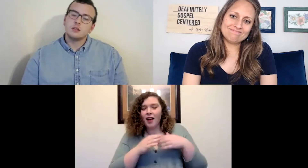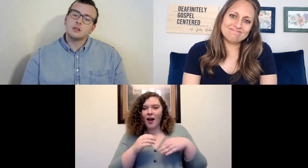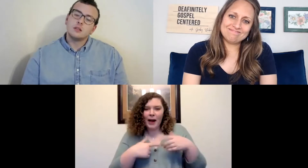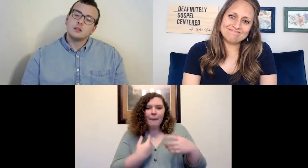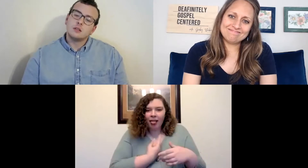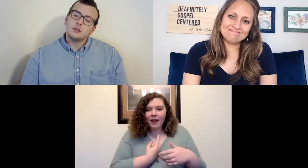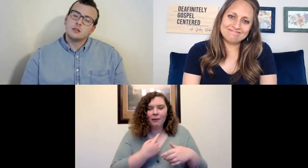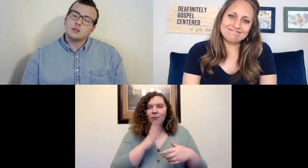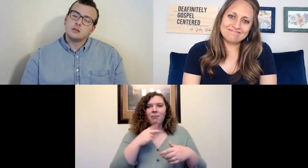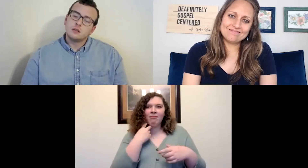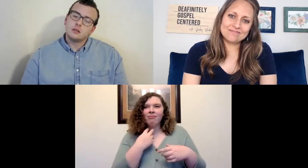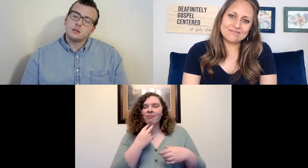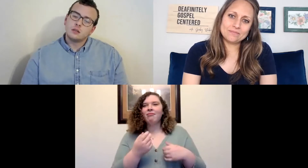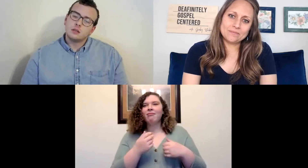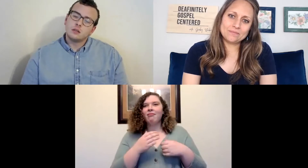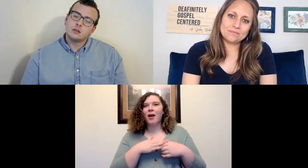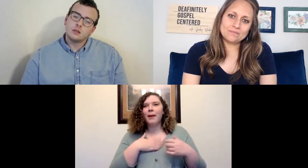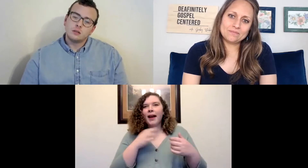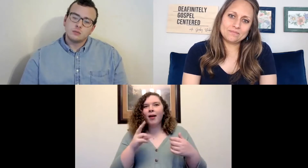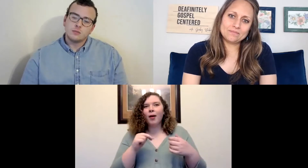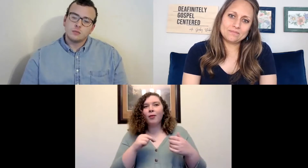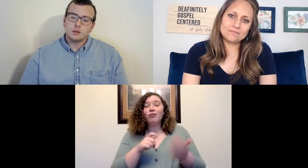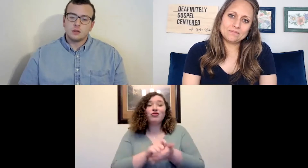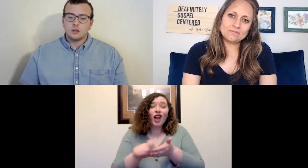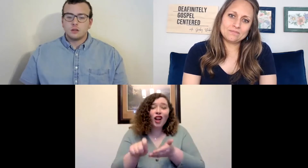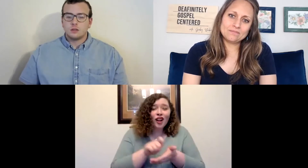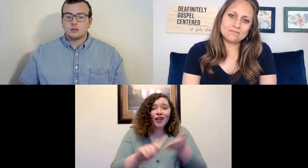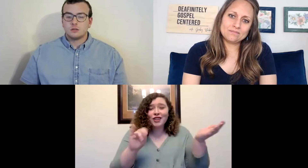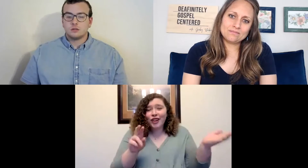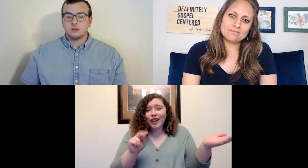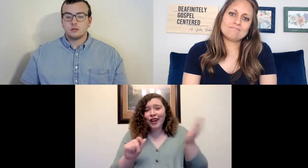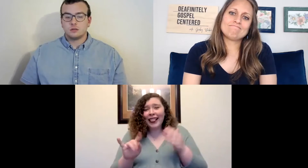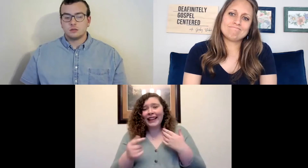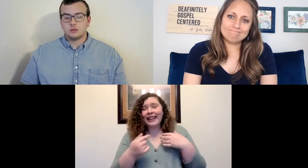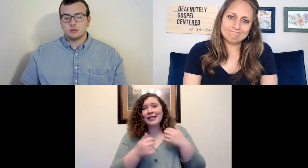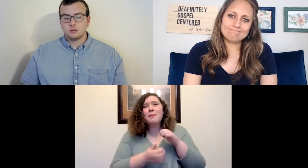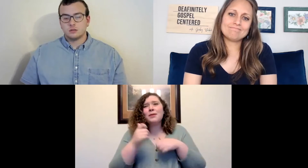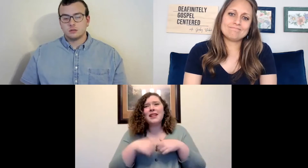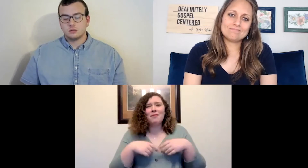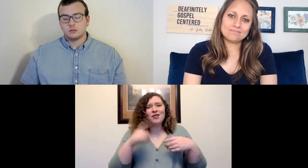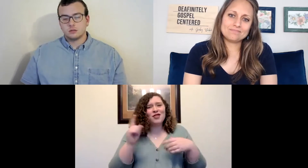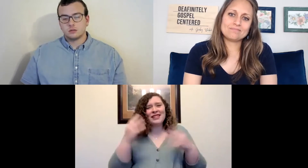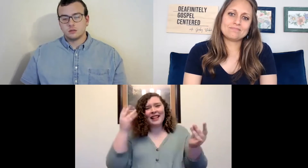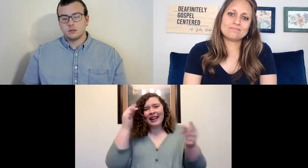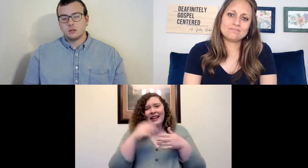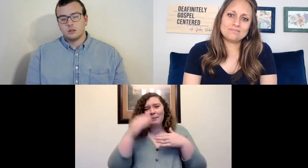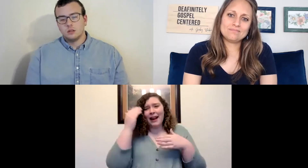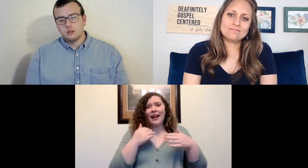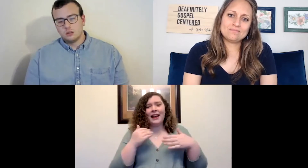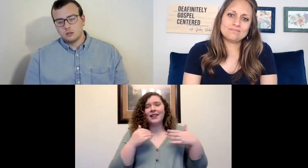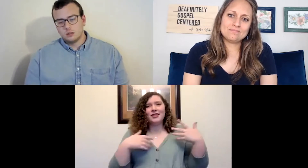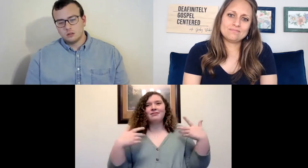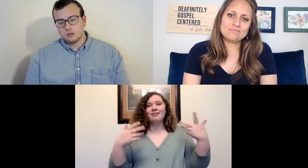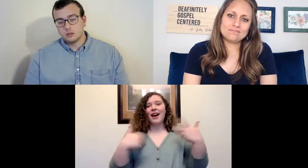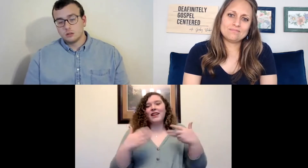sign, sometimes I will use my voice. When I'm alone by myself, I might use my voice. But sometimes I'll write out things, I'll